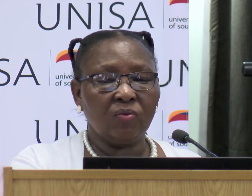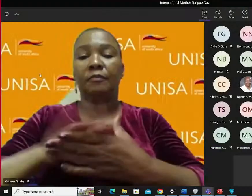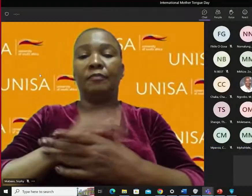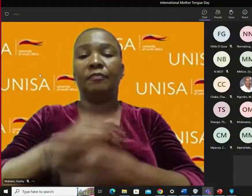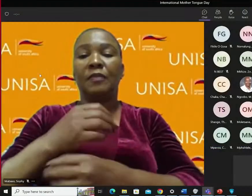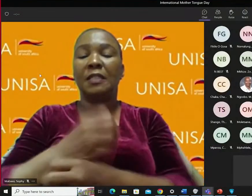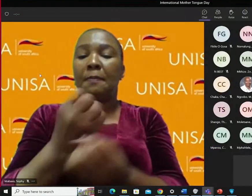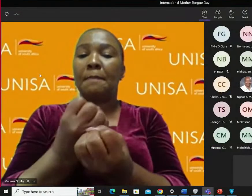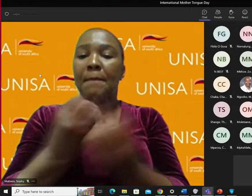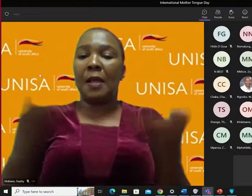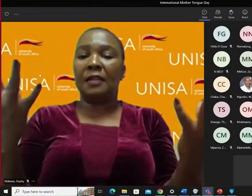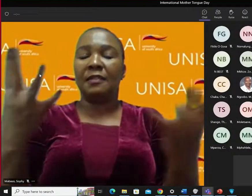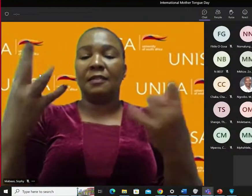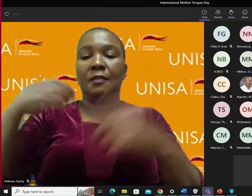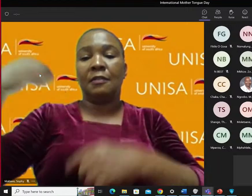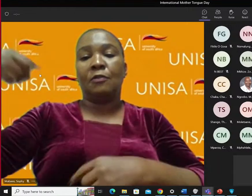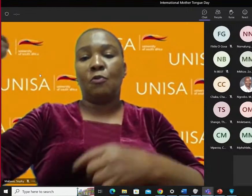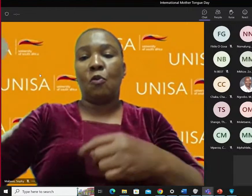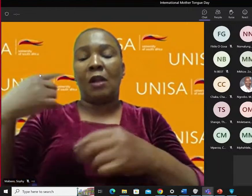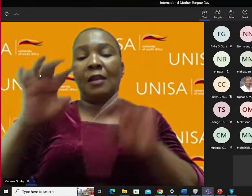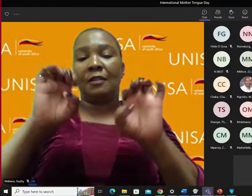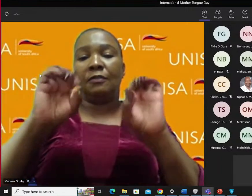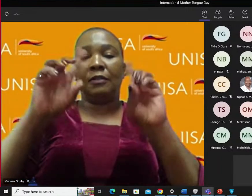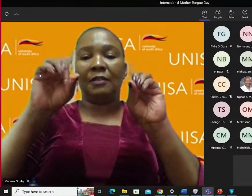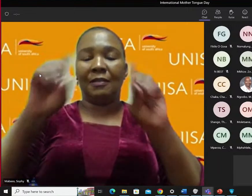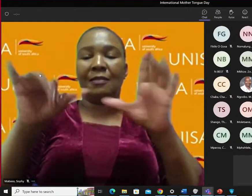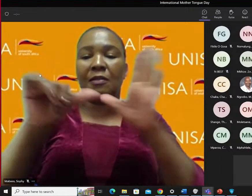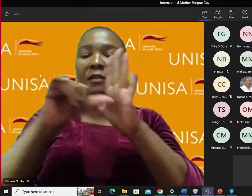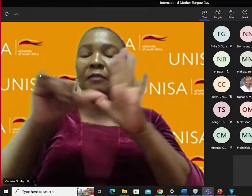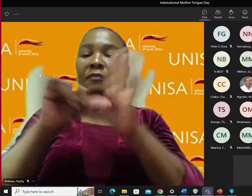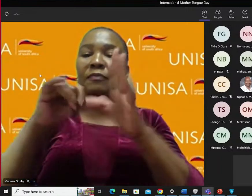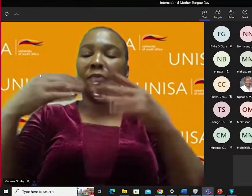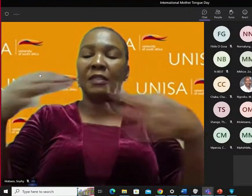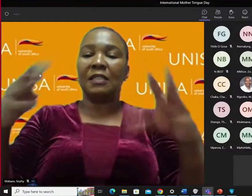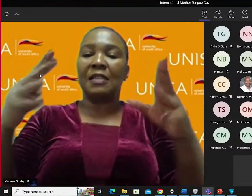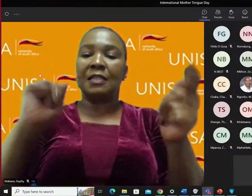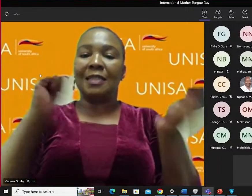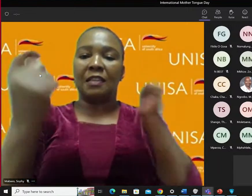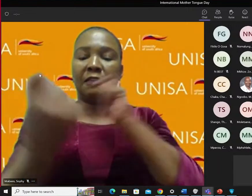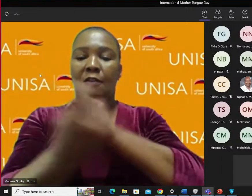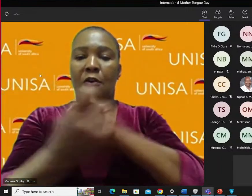multilingual education, a necessity to transform education.